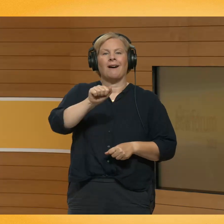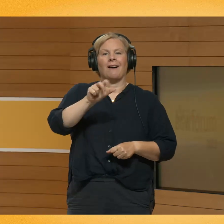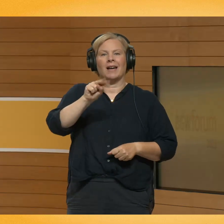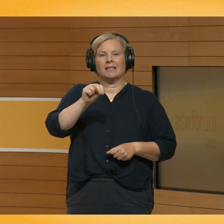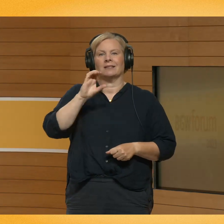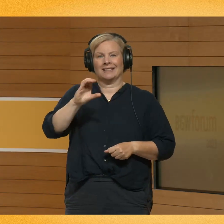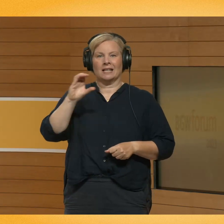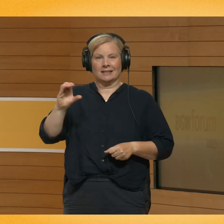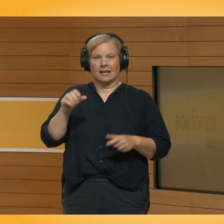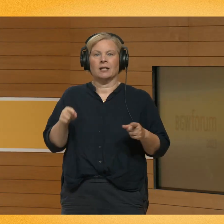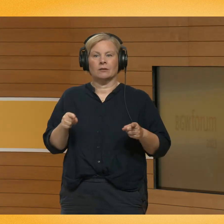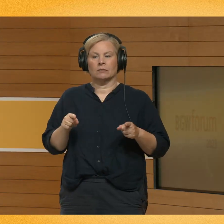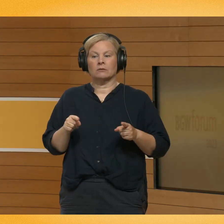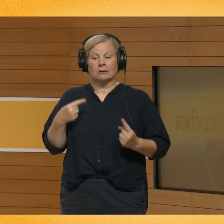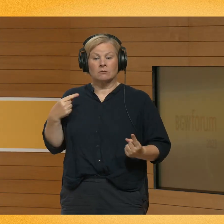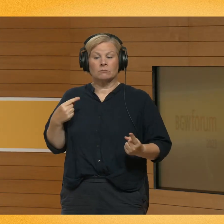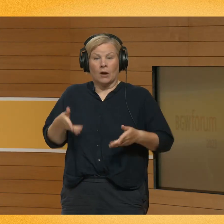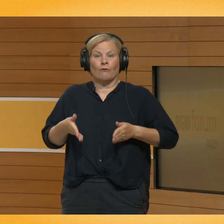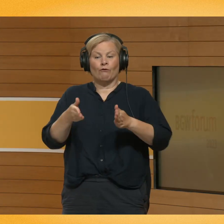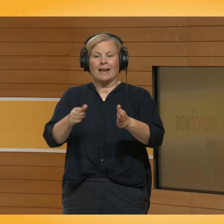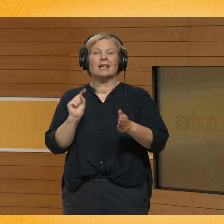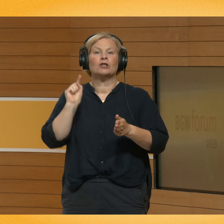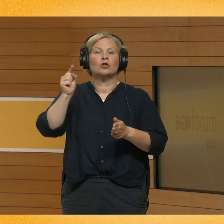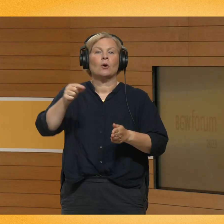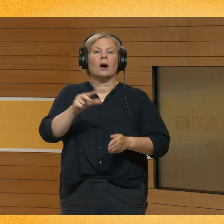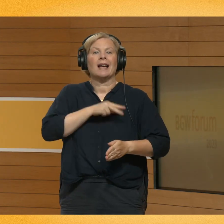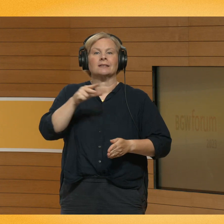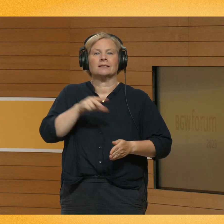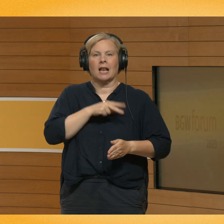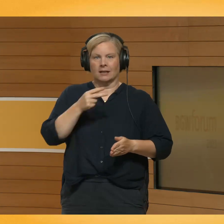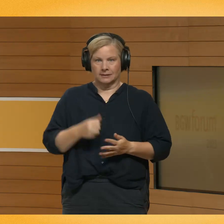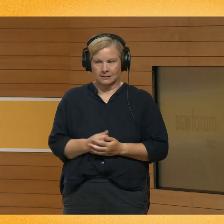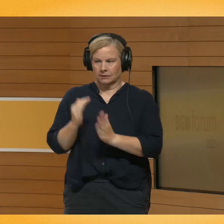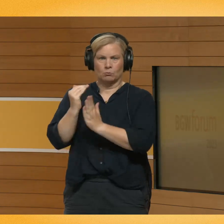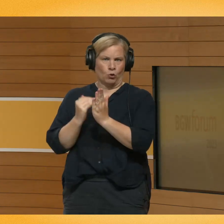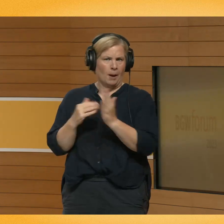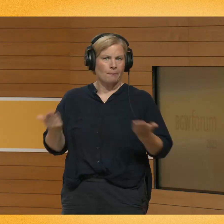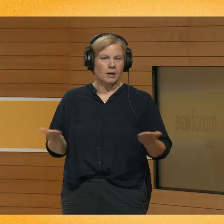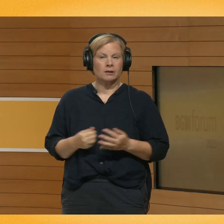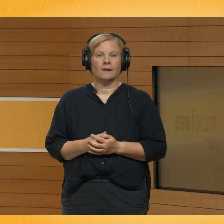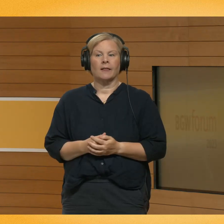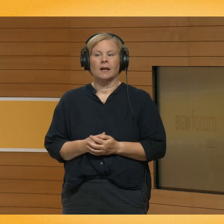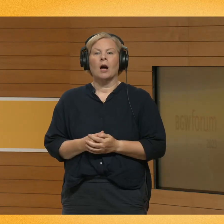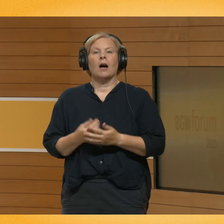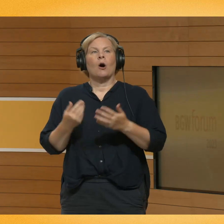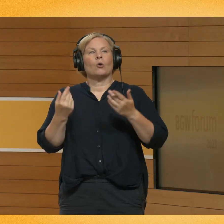So when you look, it's another accreditation by the American Nurses Credentialing Centre,